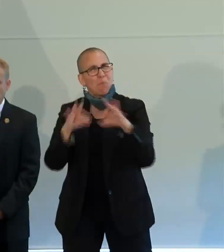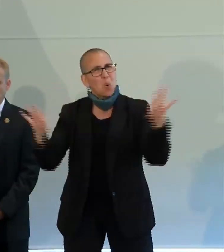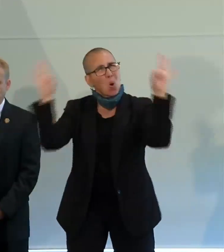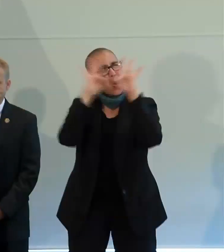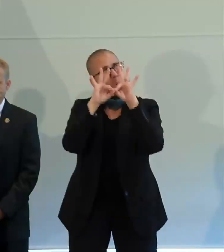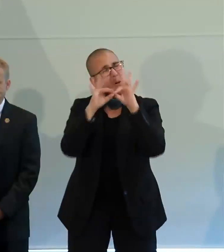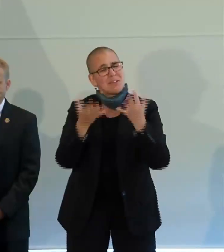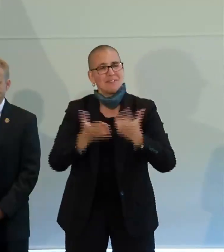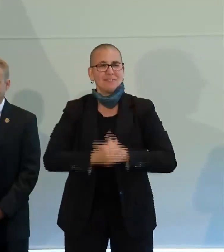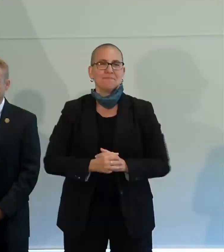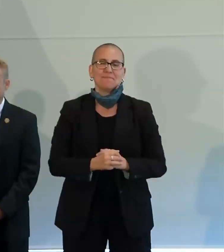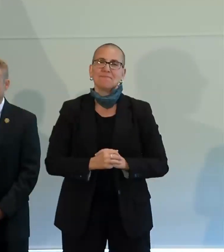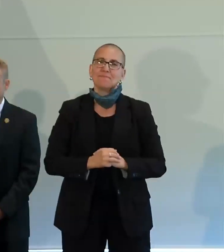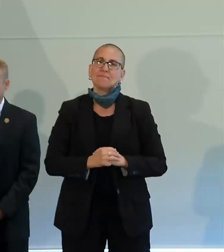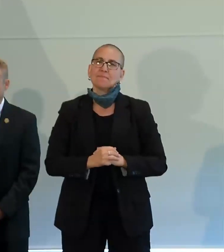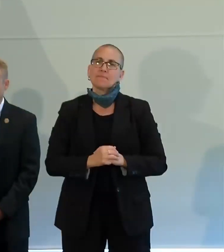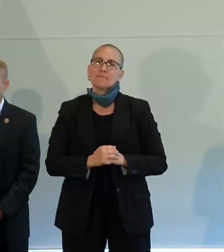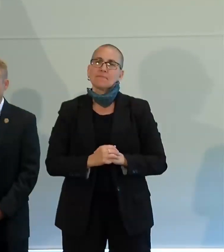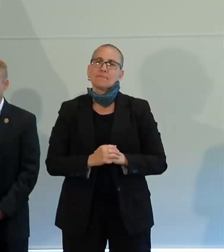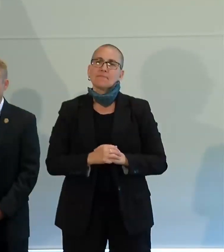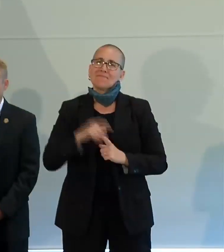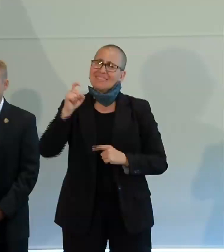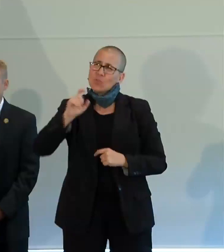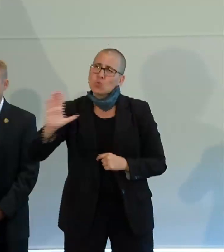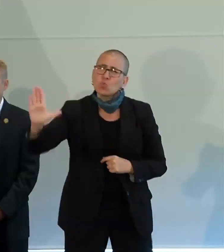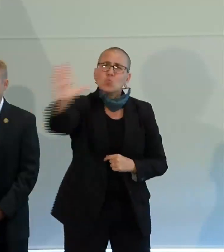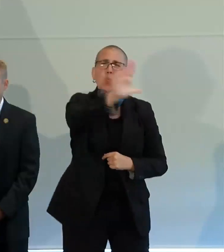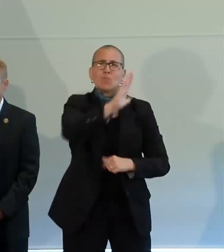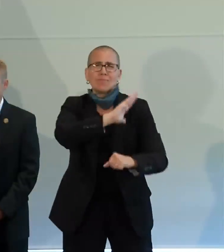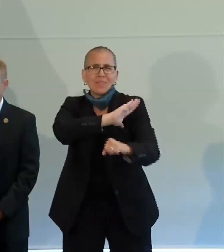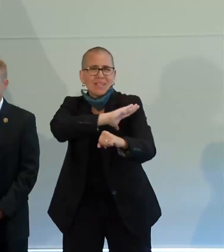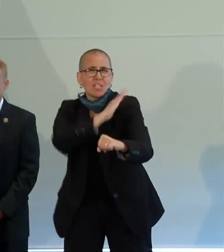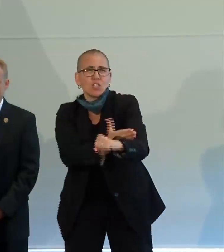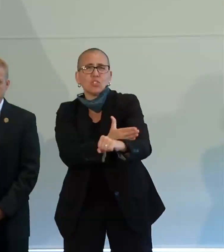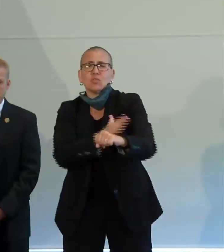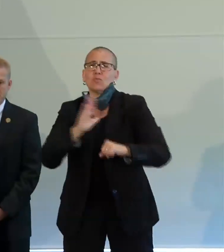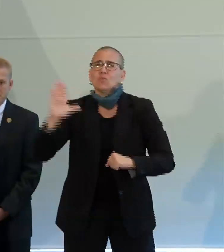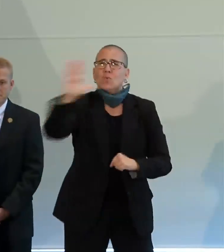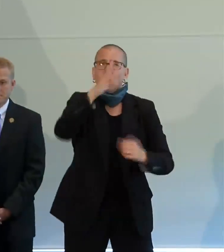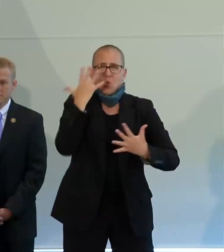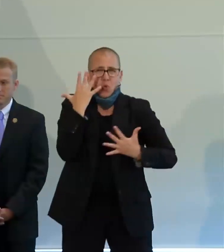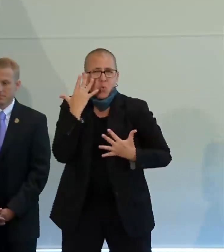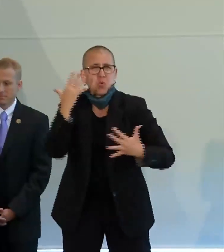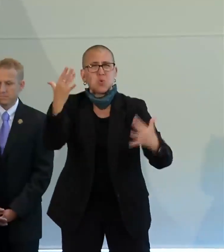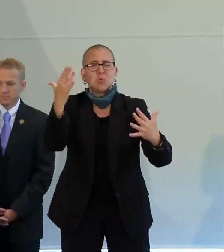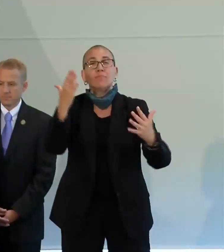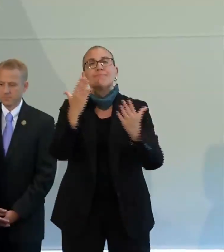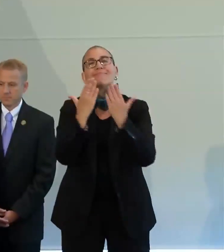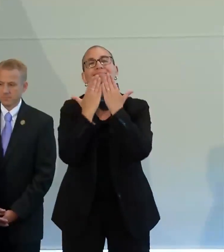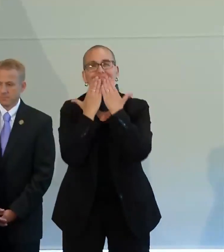need your energy, and we need everyone's help right now. Thank you very much.